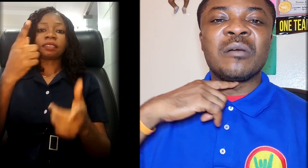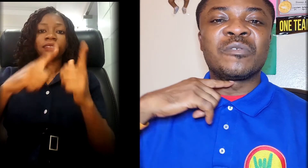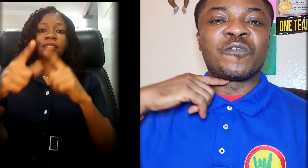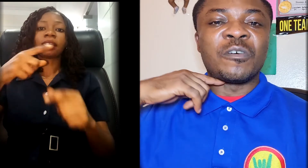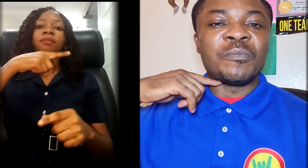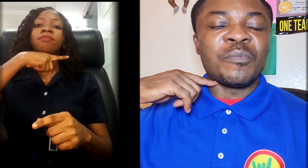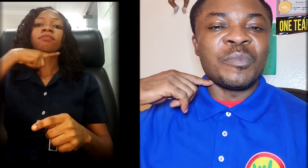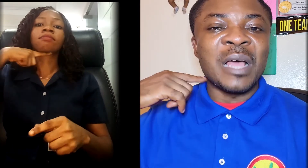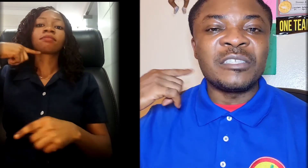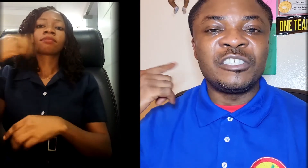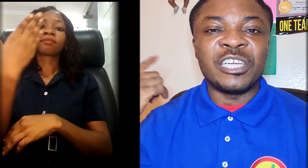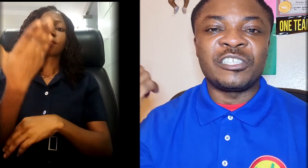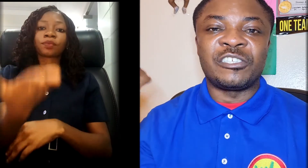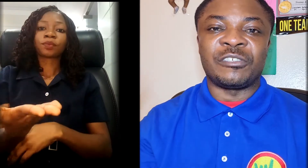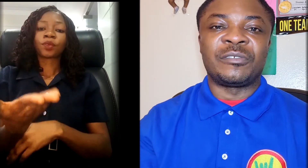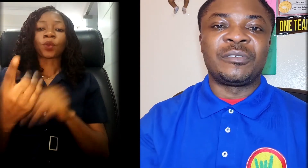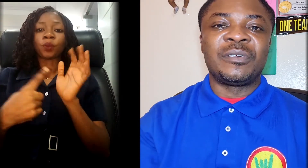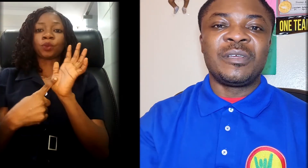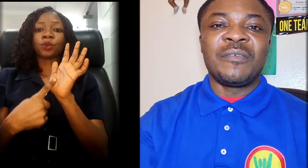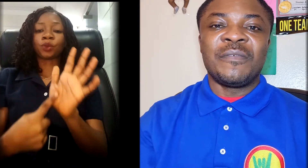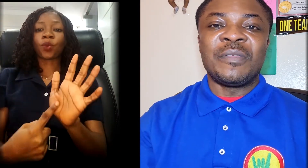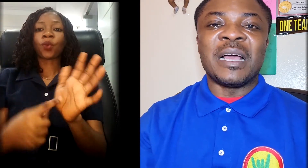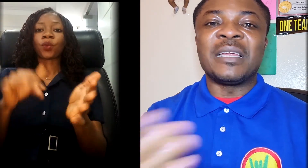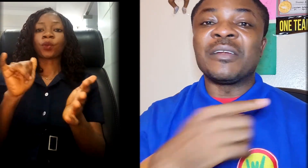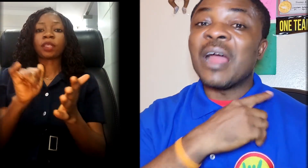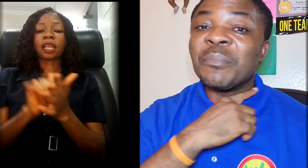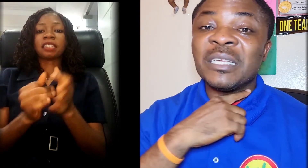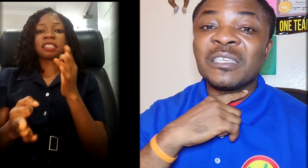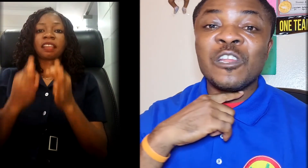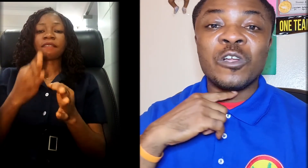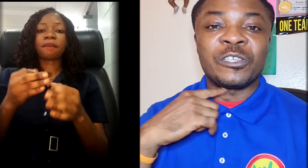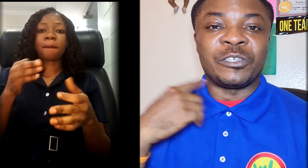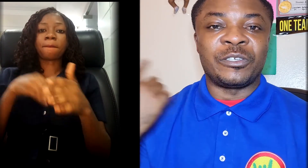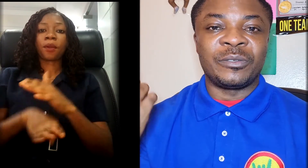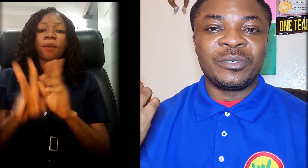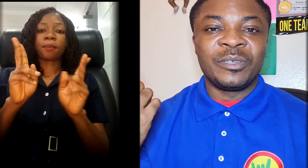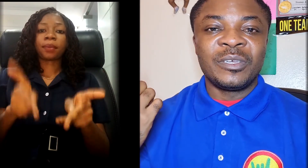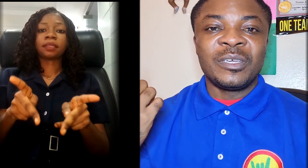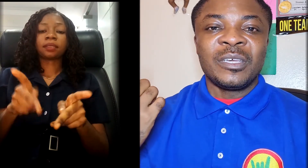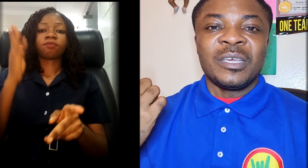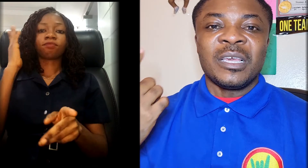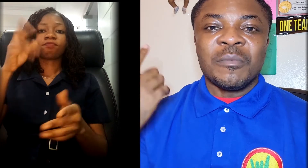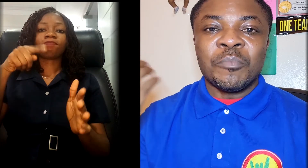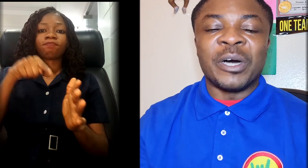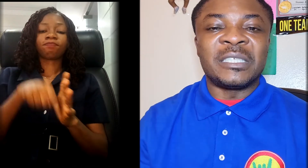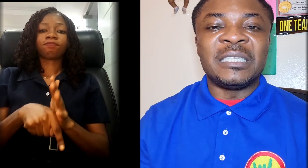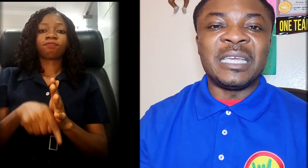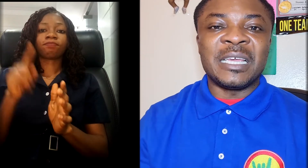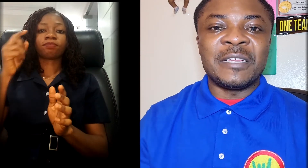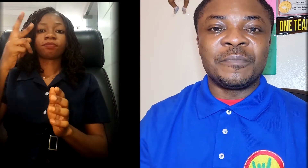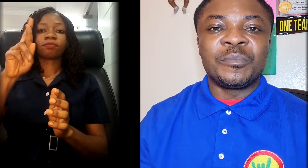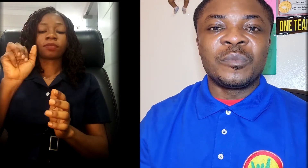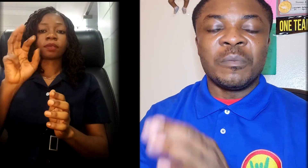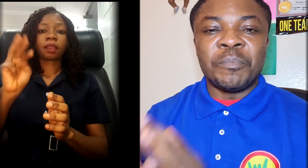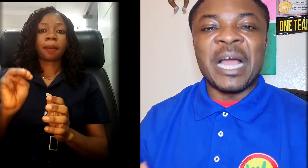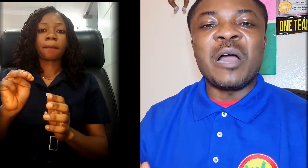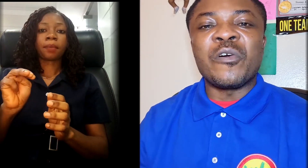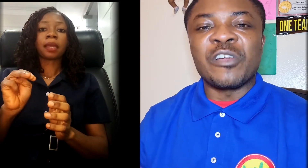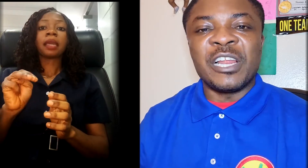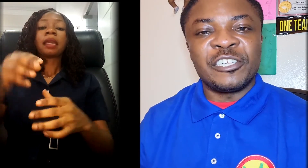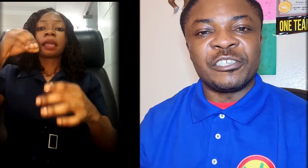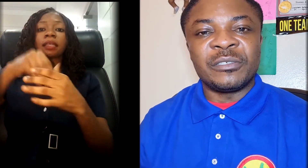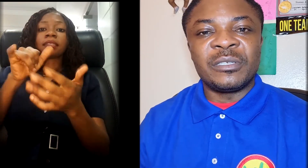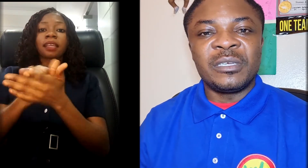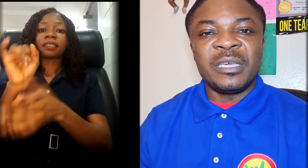sign comes from that gesture that a ram is slaughtered. But today, by